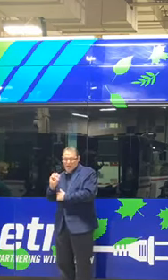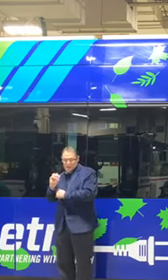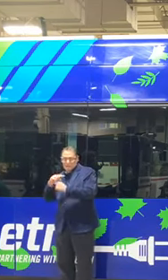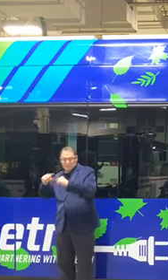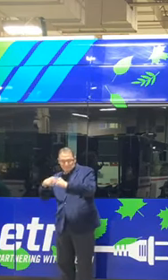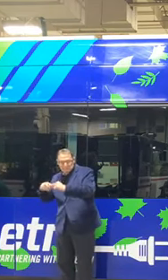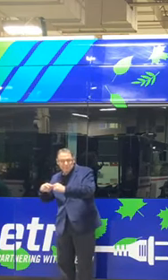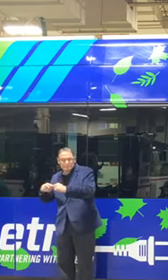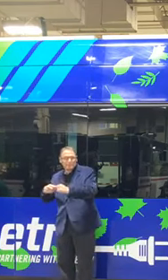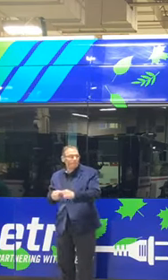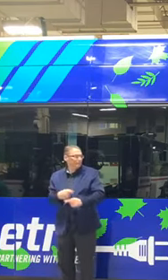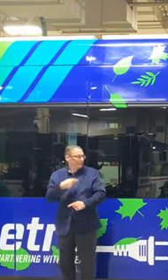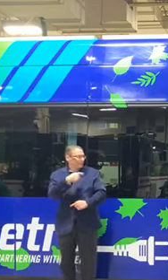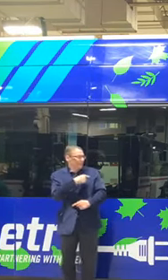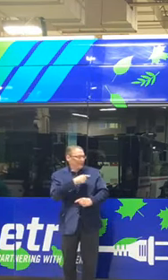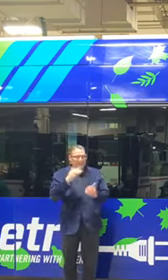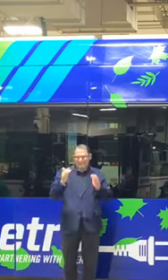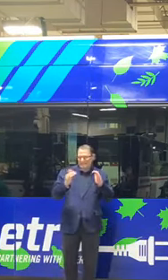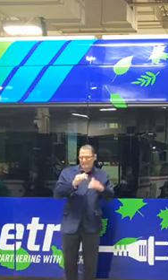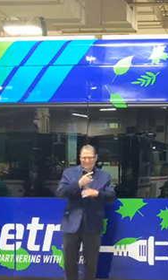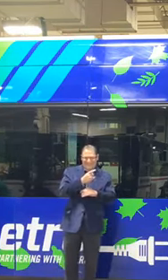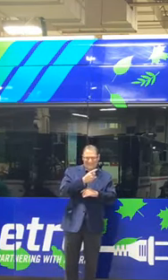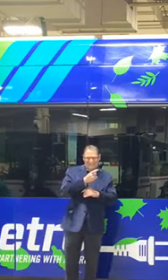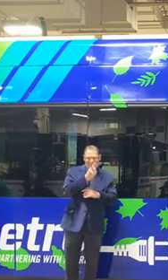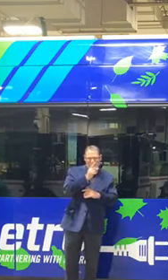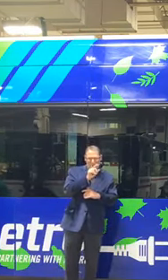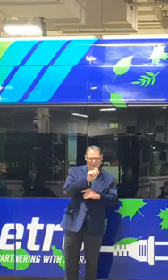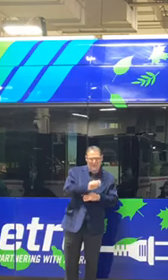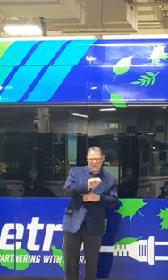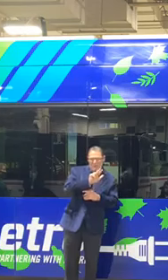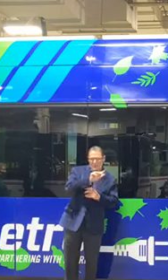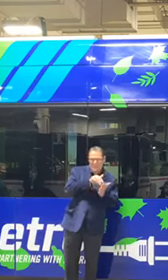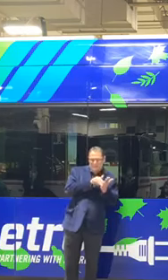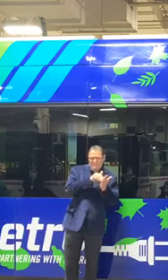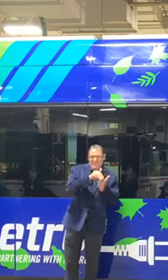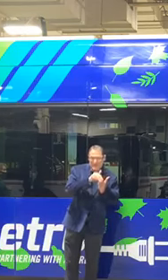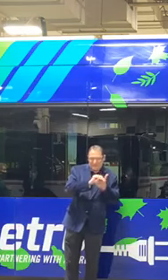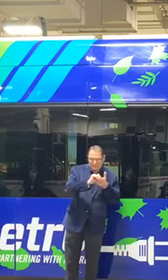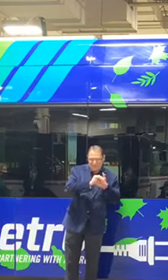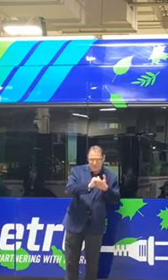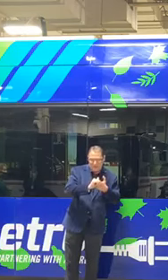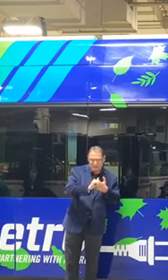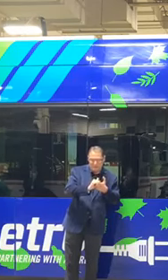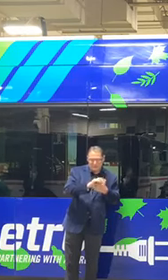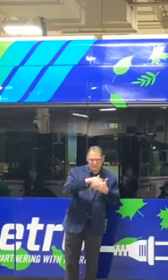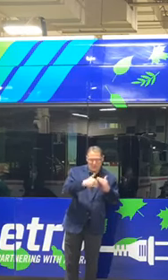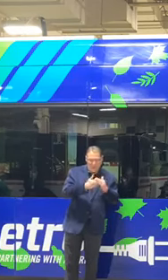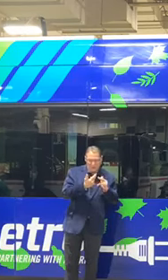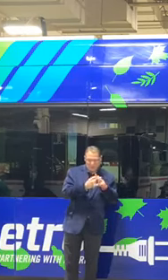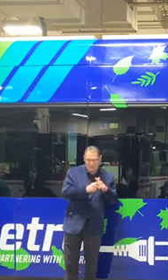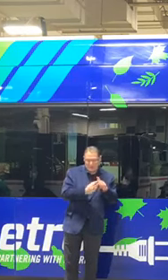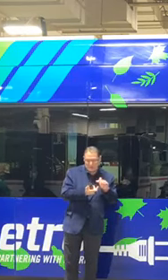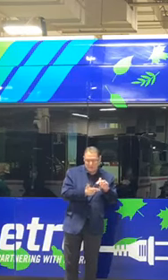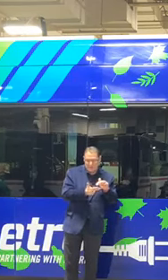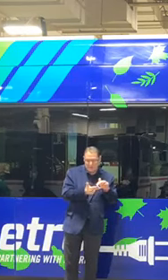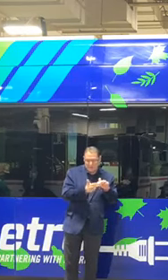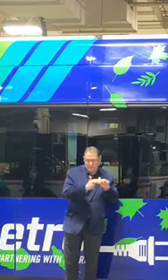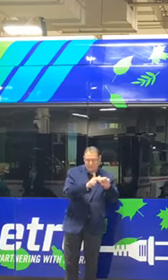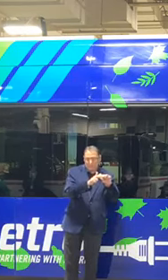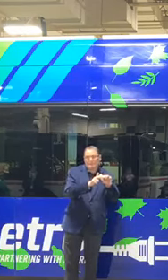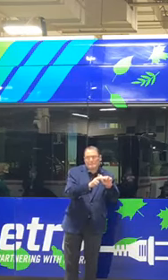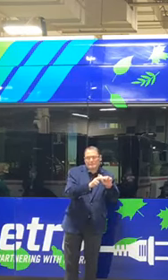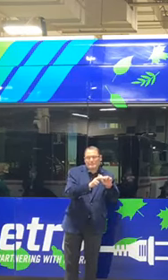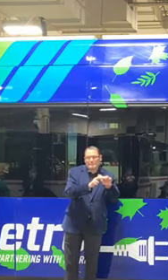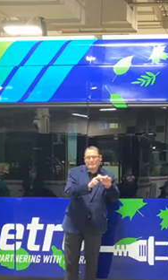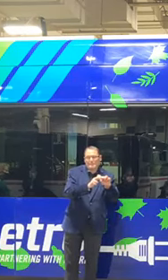this one, 500,000, 750,000 miles, that all starts to add up. And it not only means